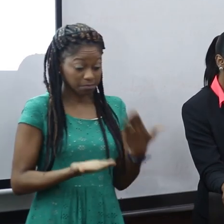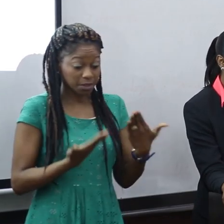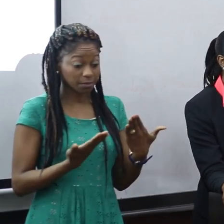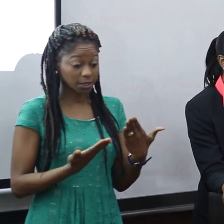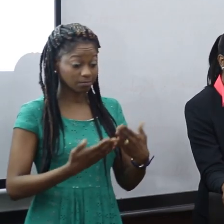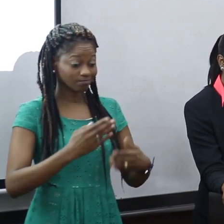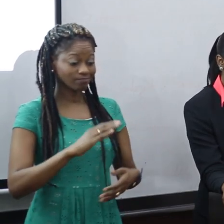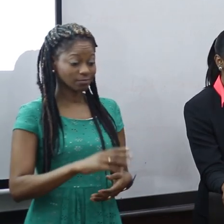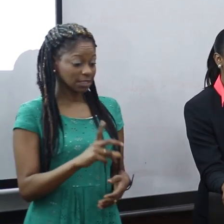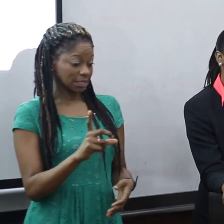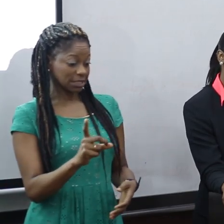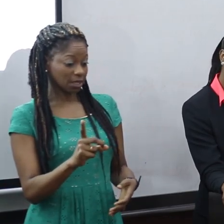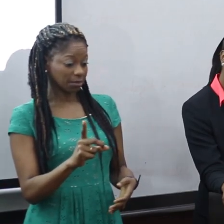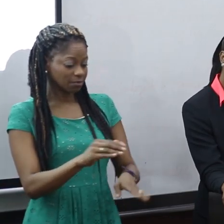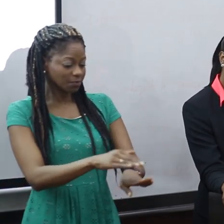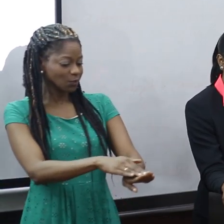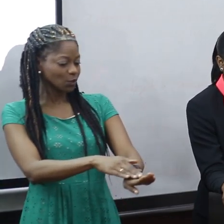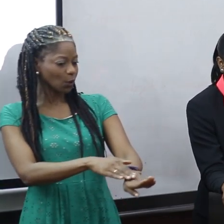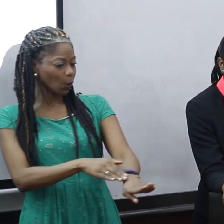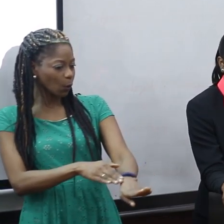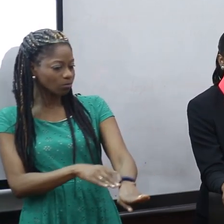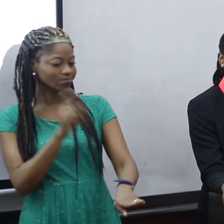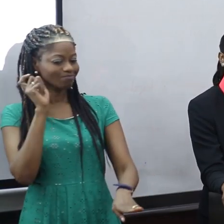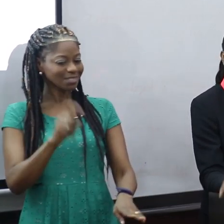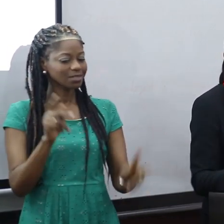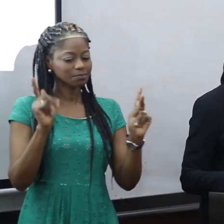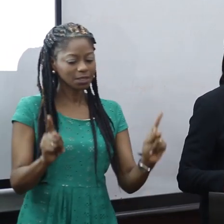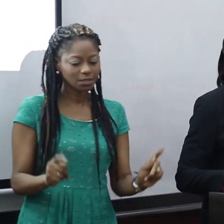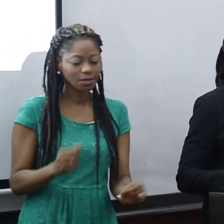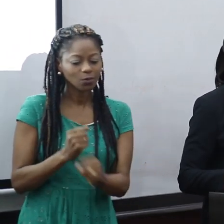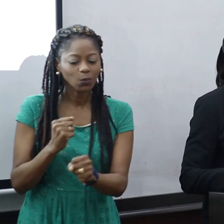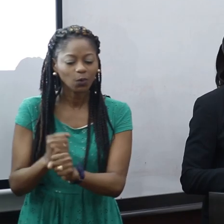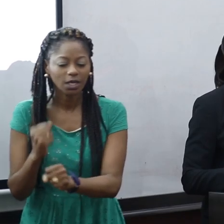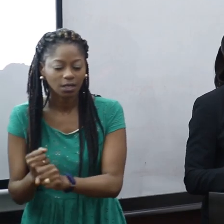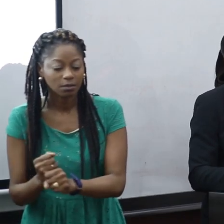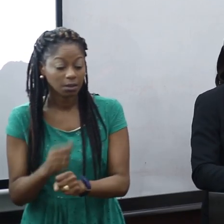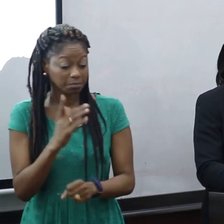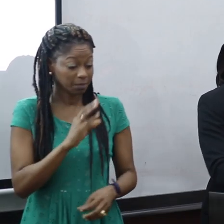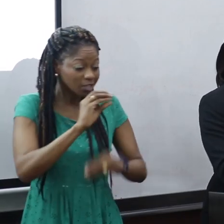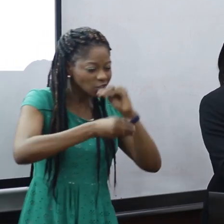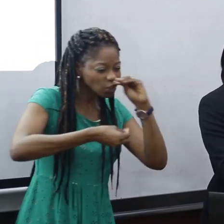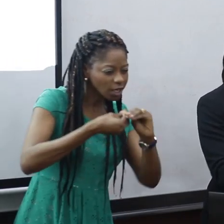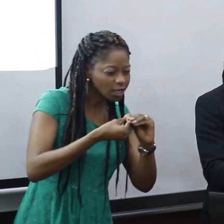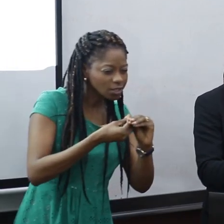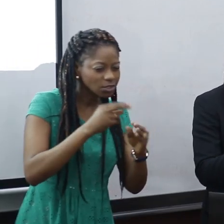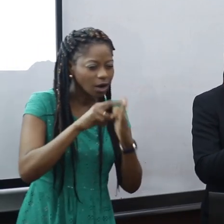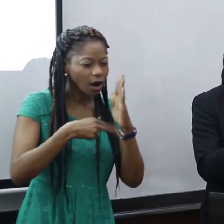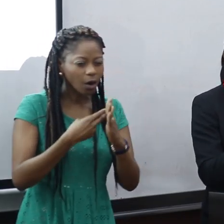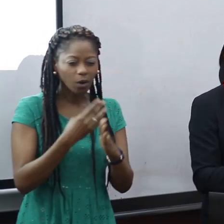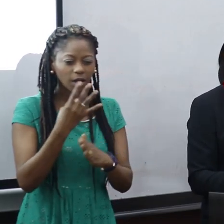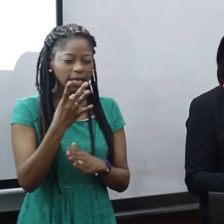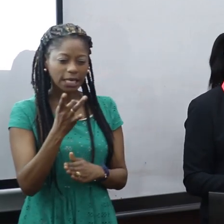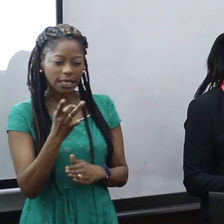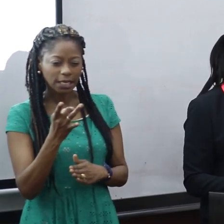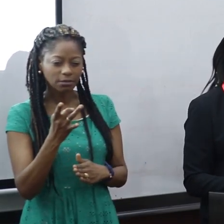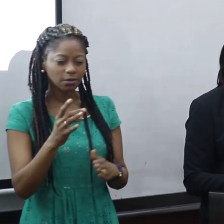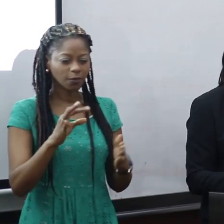such that traditional ideas of work week and work hours might need to be recalibrated for that category of employee.